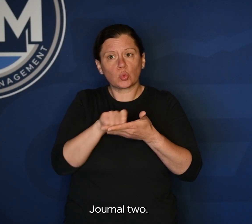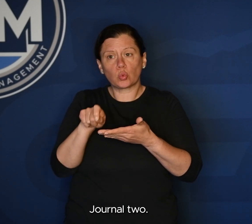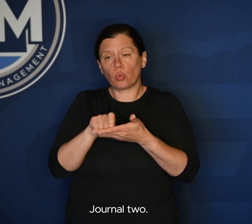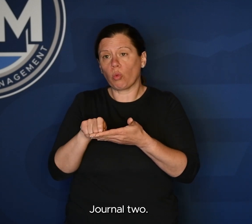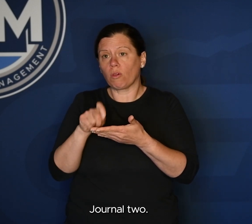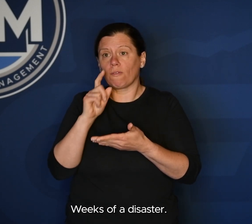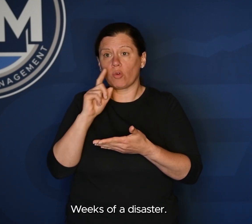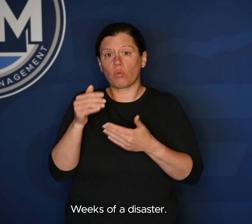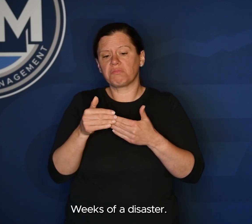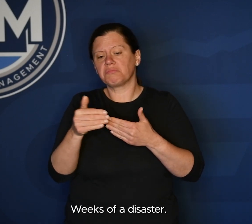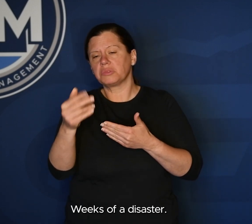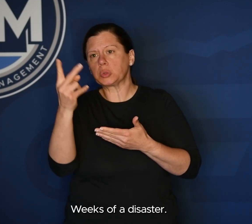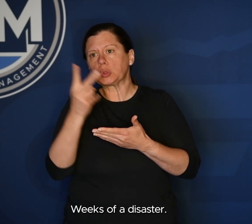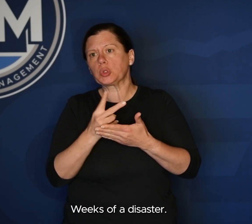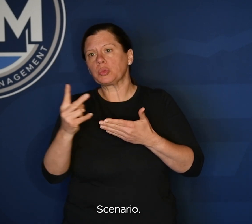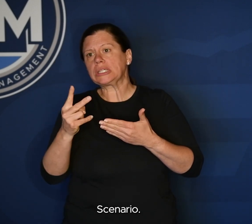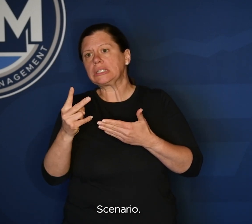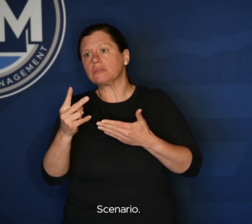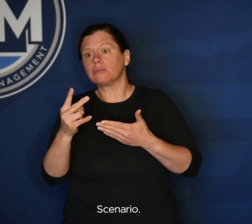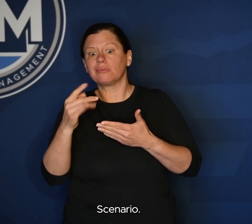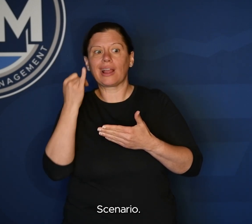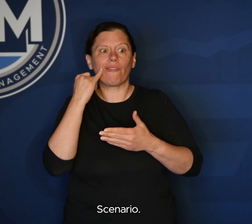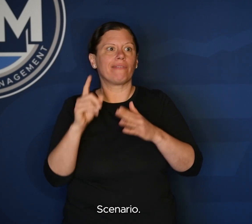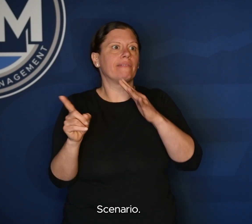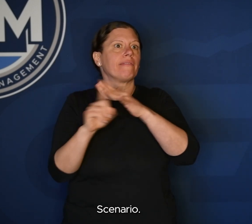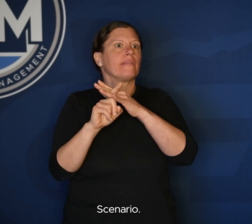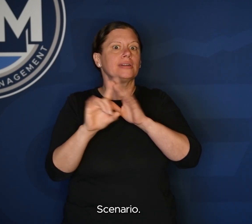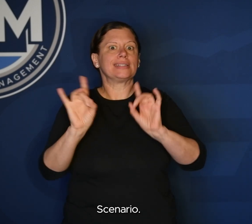Journal 2 weeks of a disaster scenario.